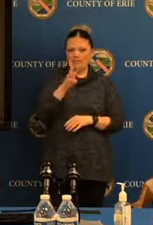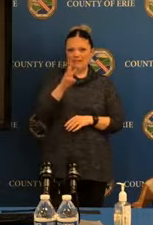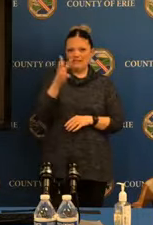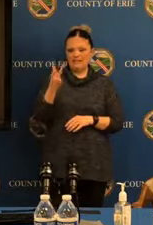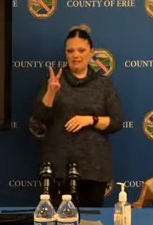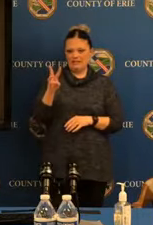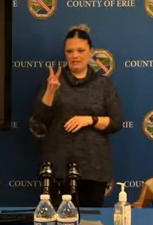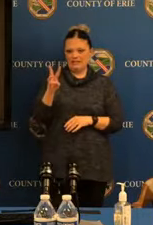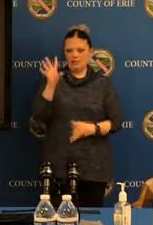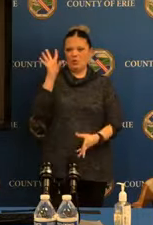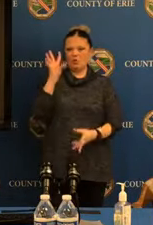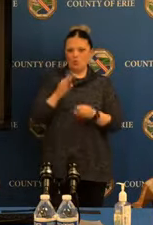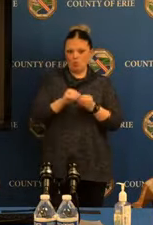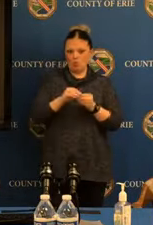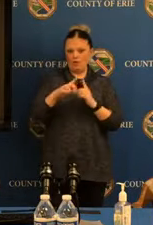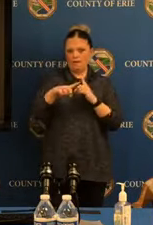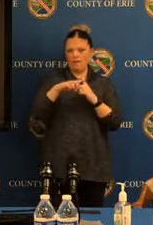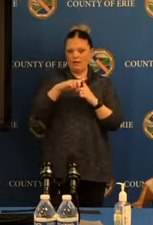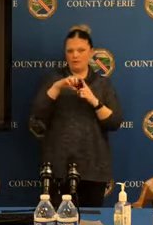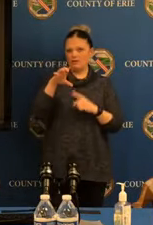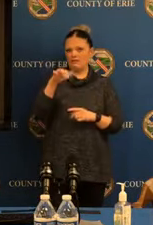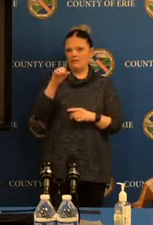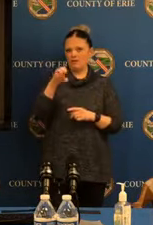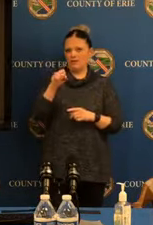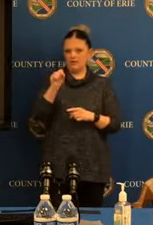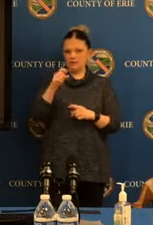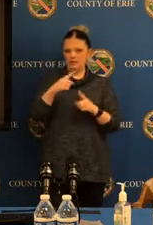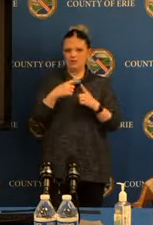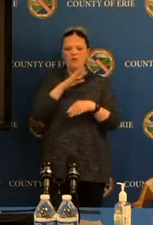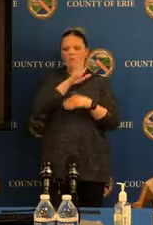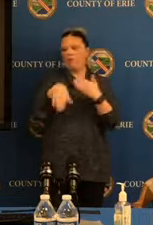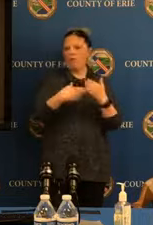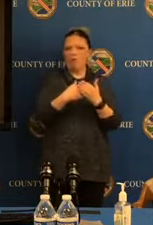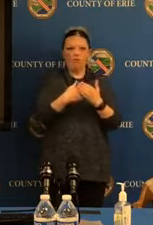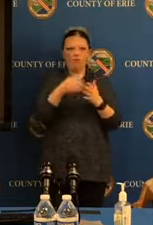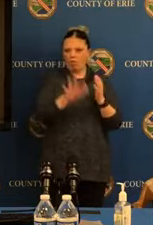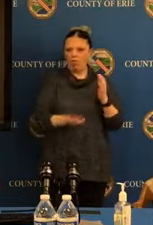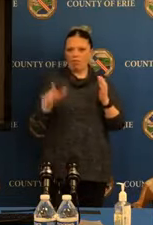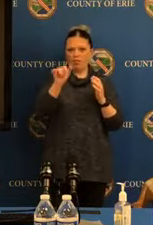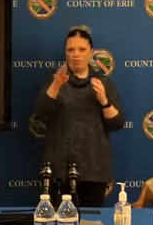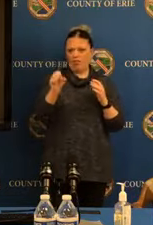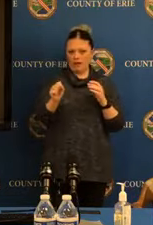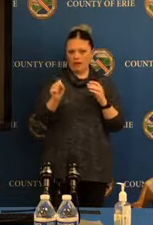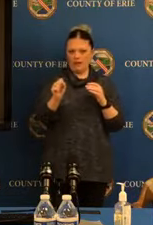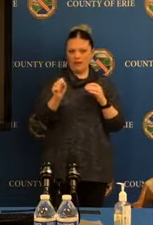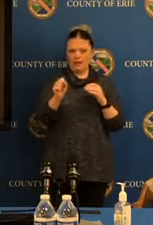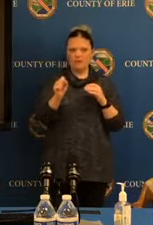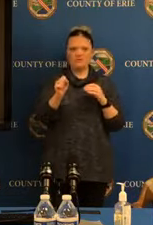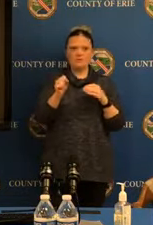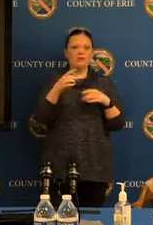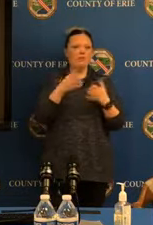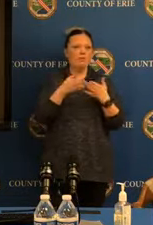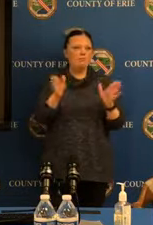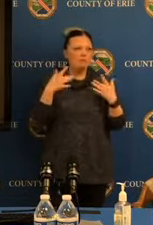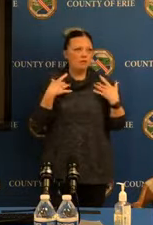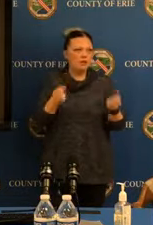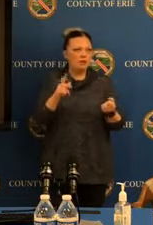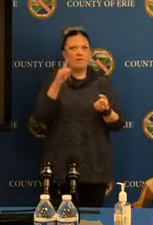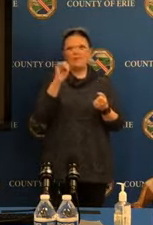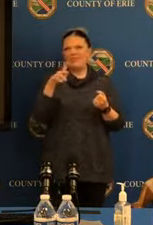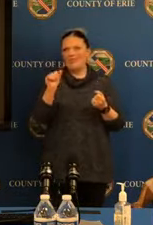166 total positive cases, and that's from all the laboratories. Our lab, our County Public Health Lab,